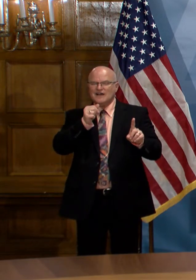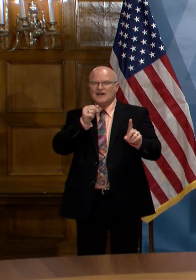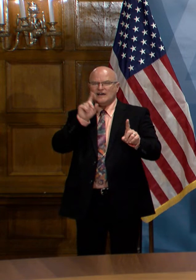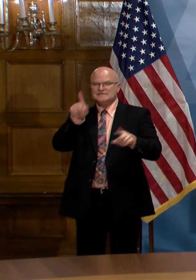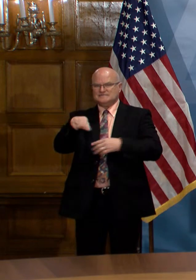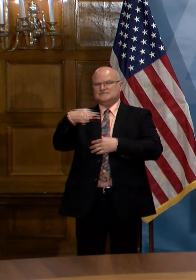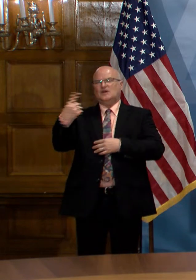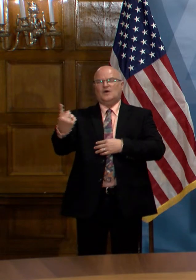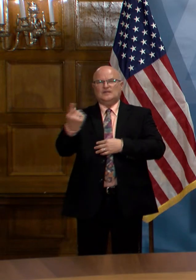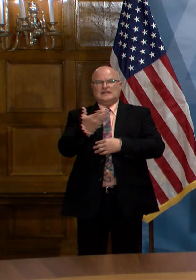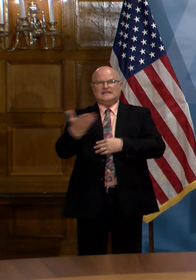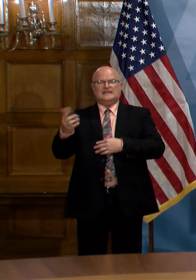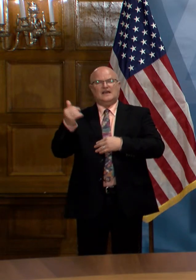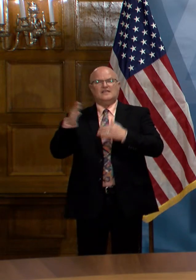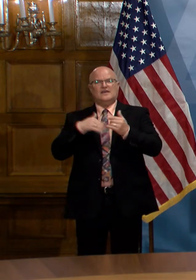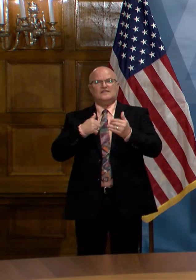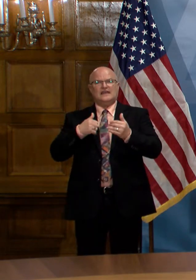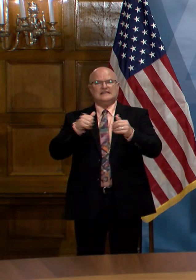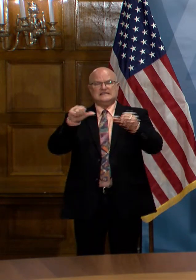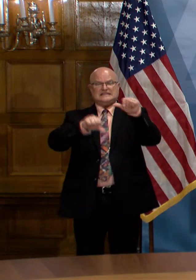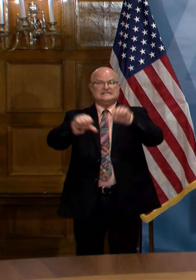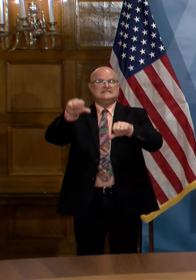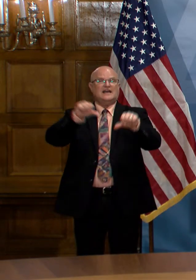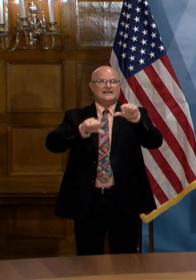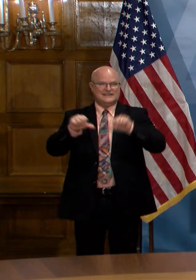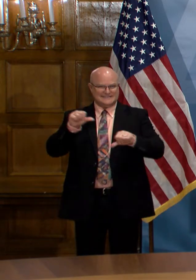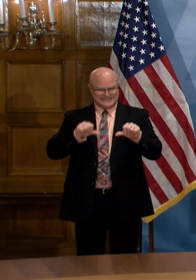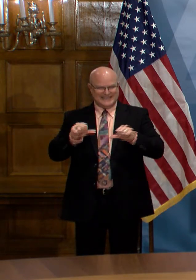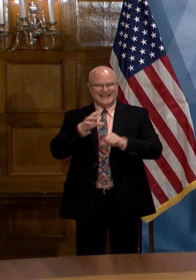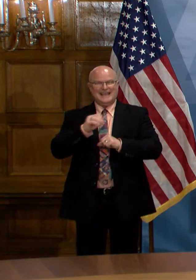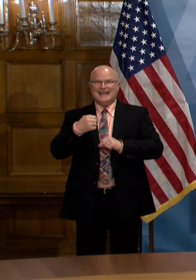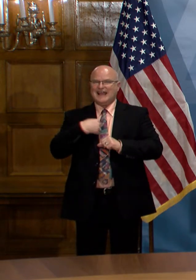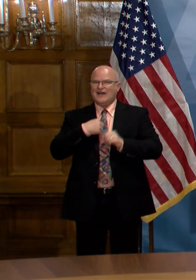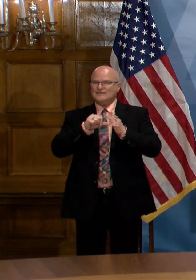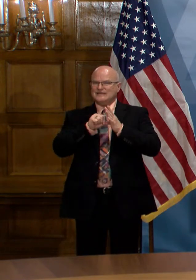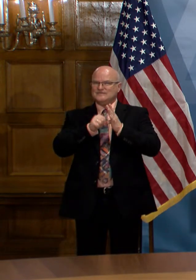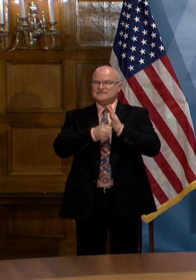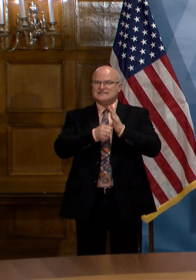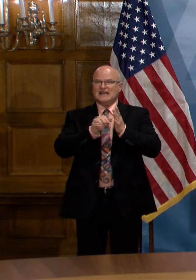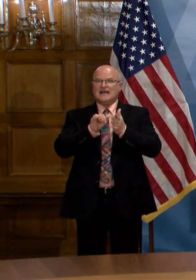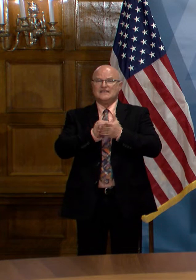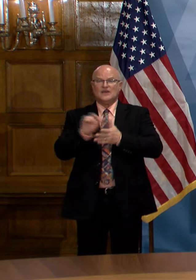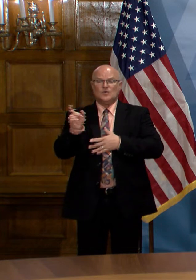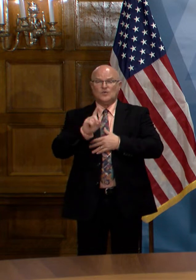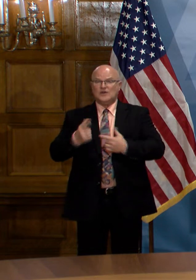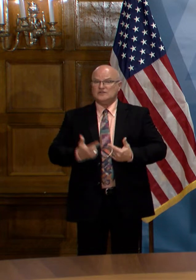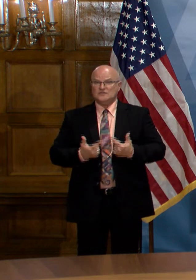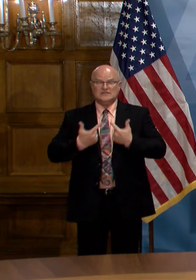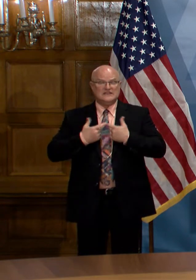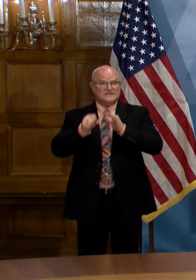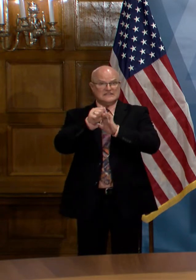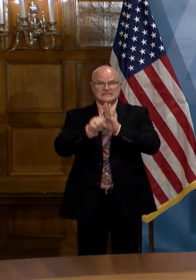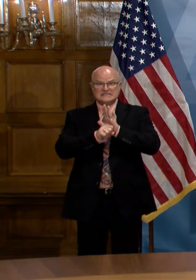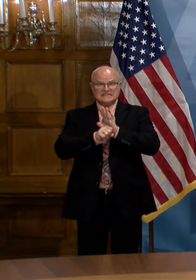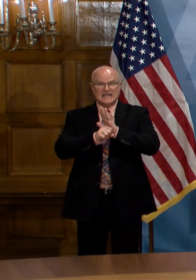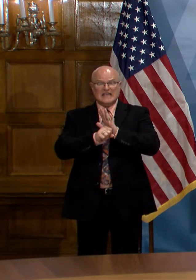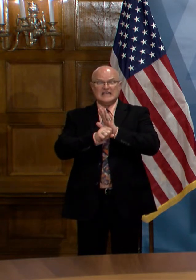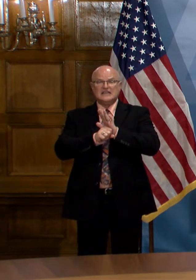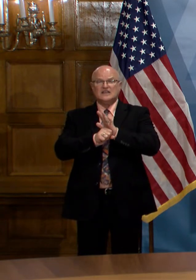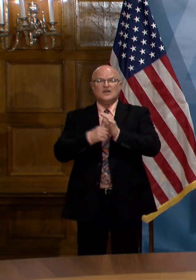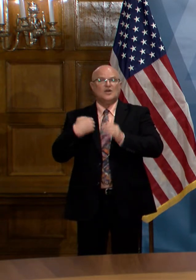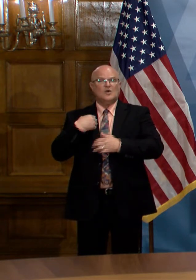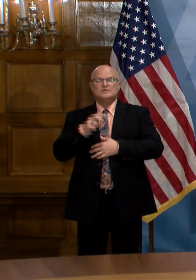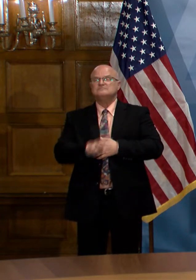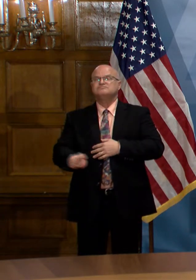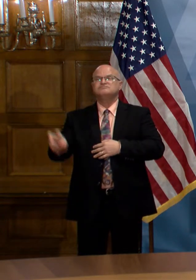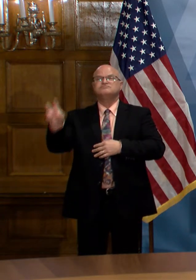on anything other than the science of it. And I would emphasize that wherever you are in the state, we